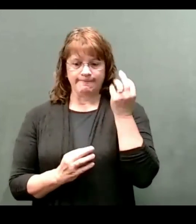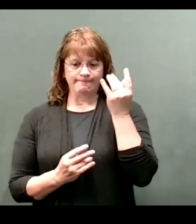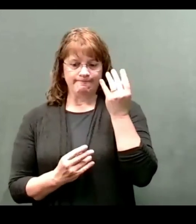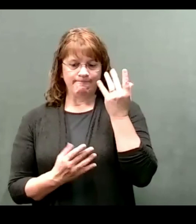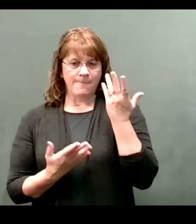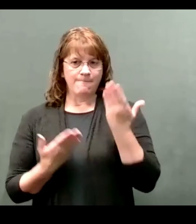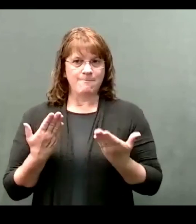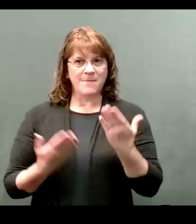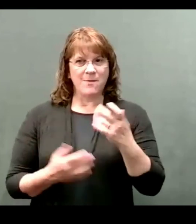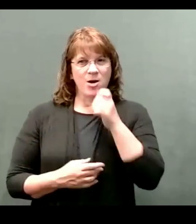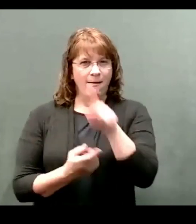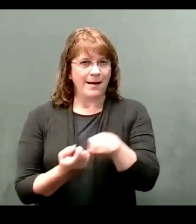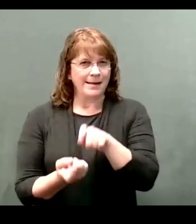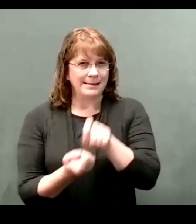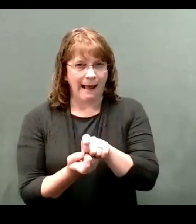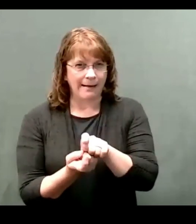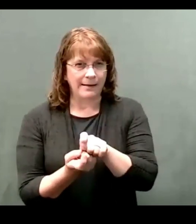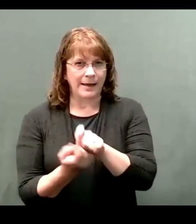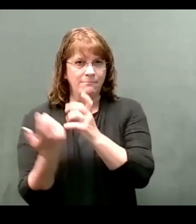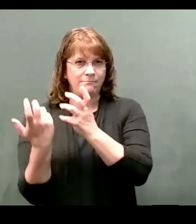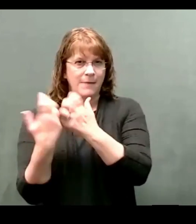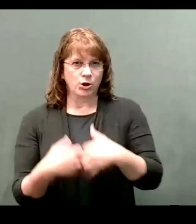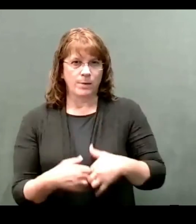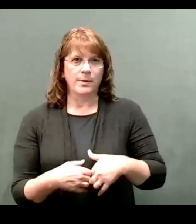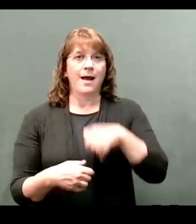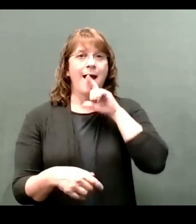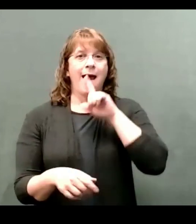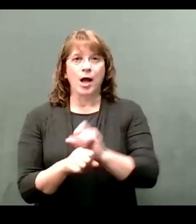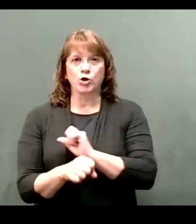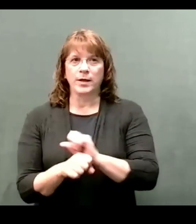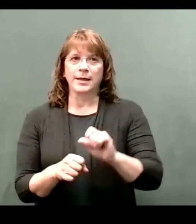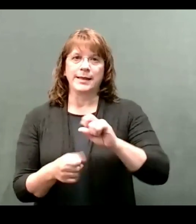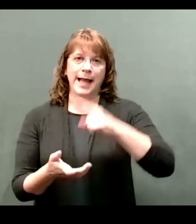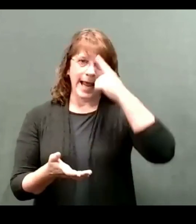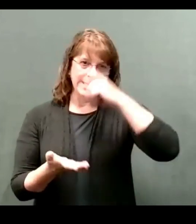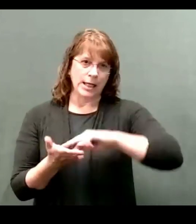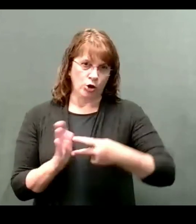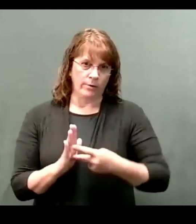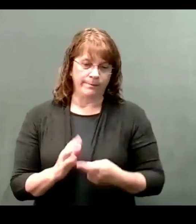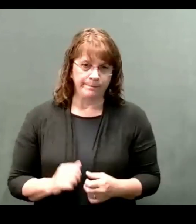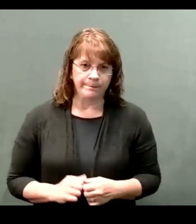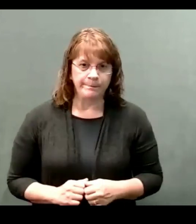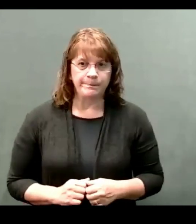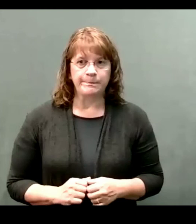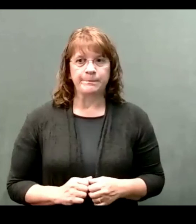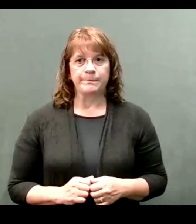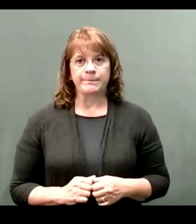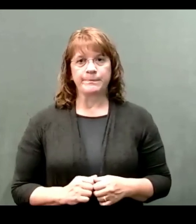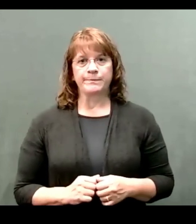may not be exactly lining up with the actual intention of the work going into it.